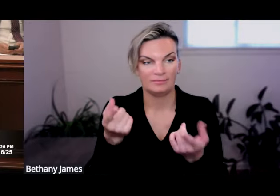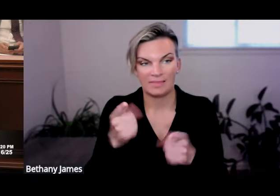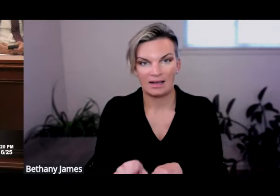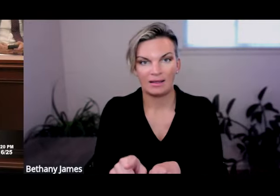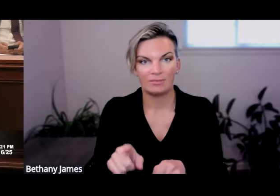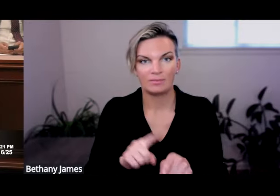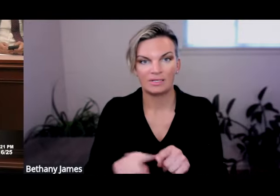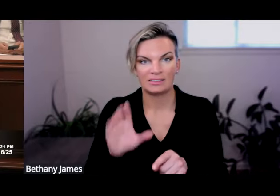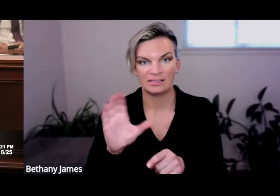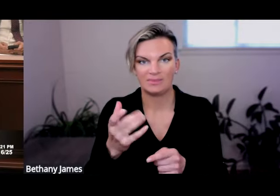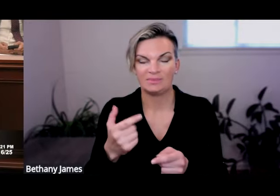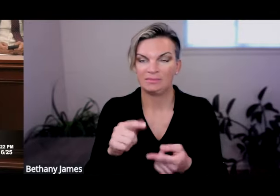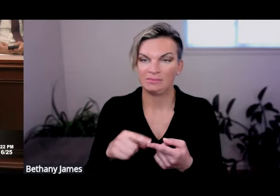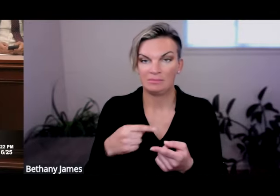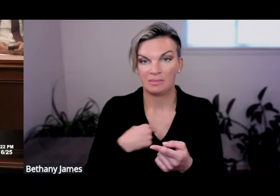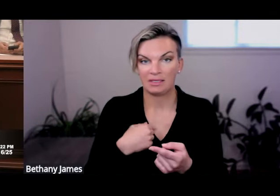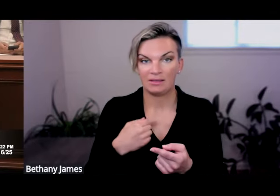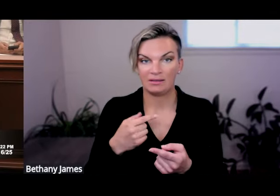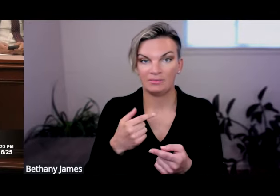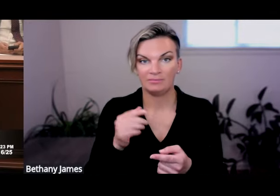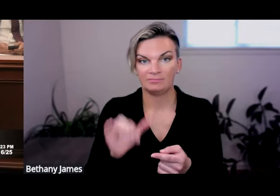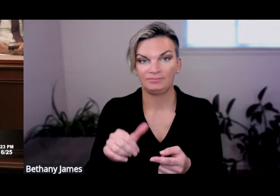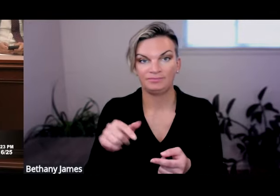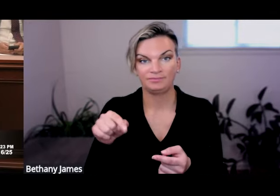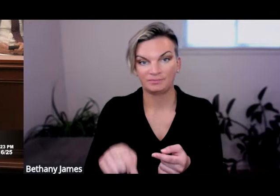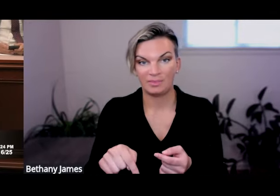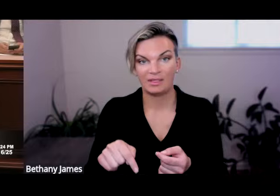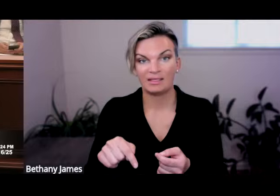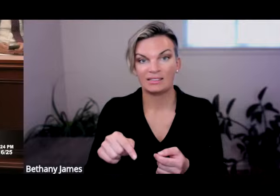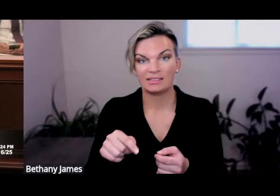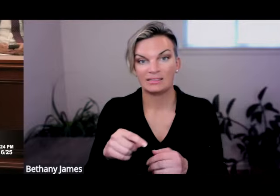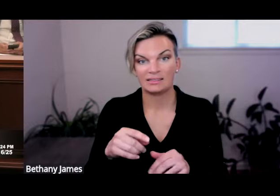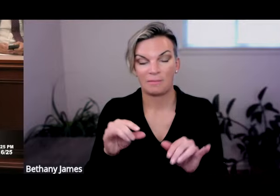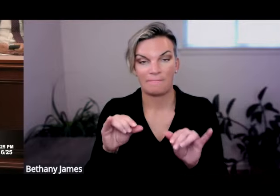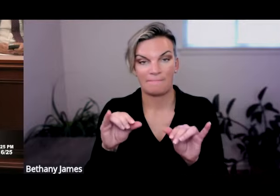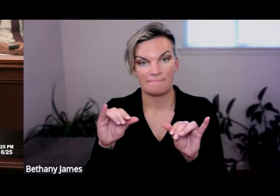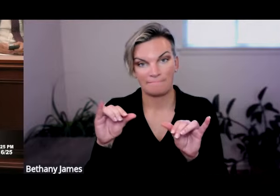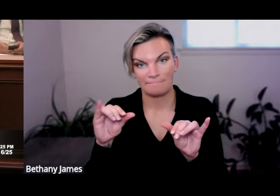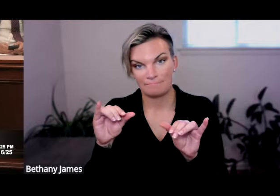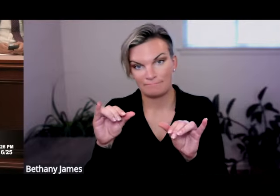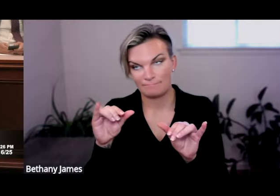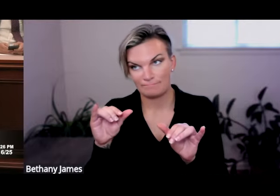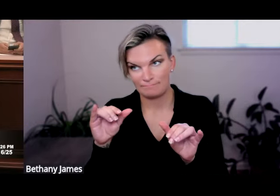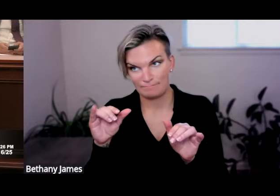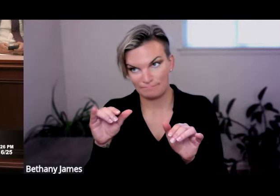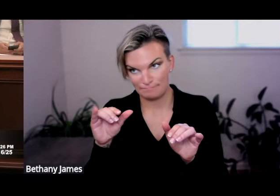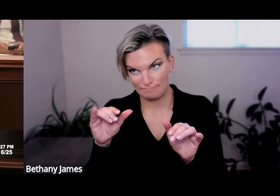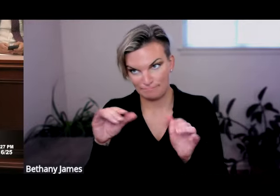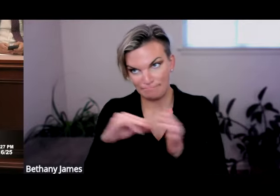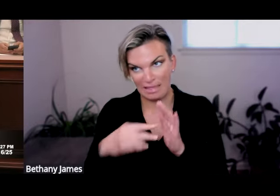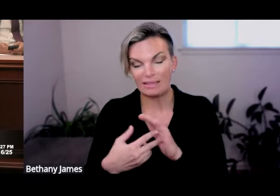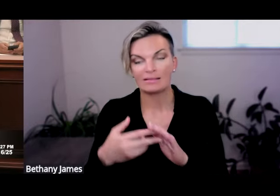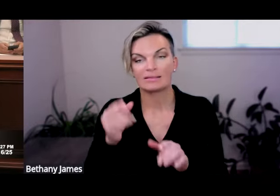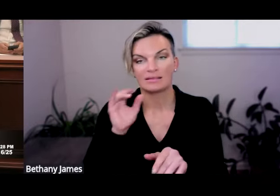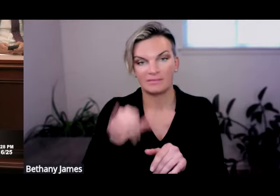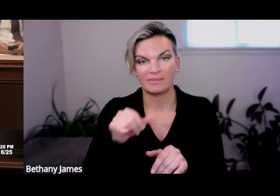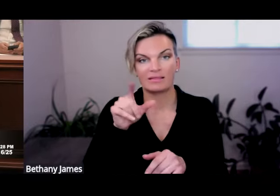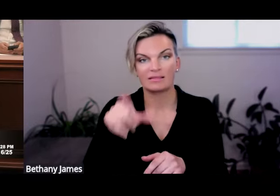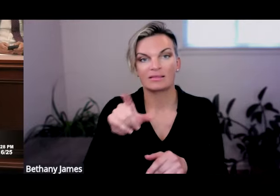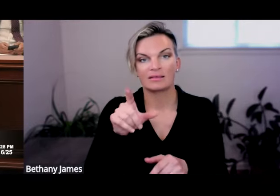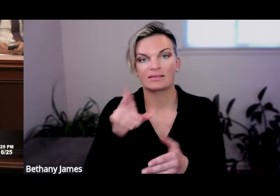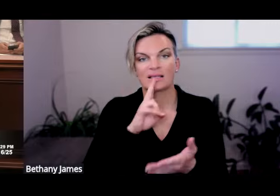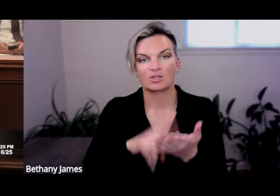to suggest that this measure is requiring the Secretary of State to maintain a second list is